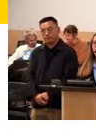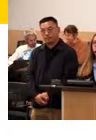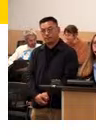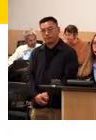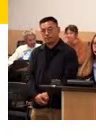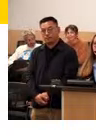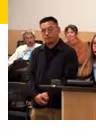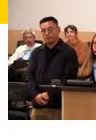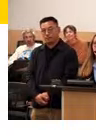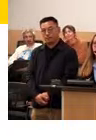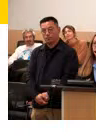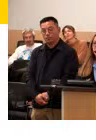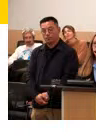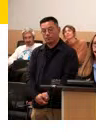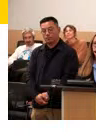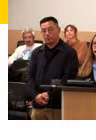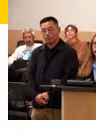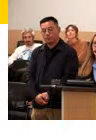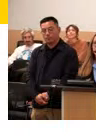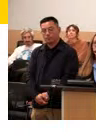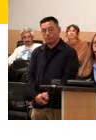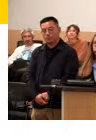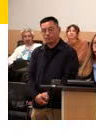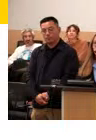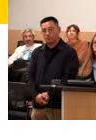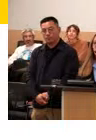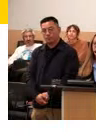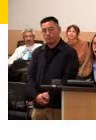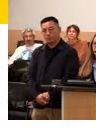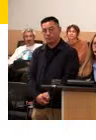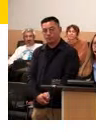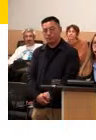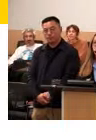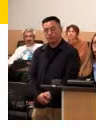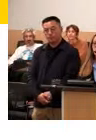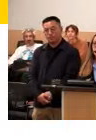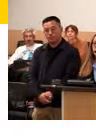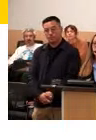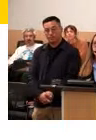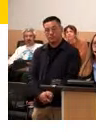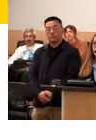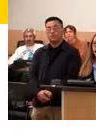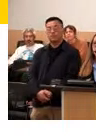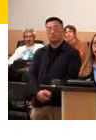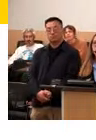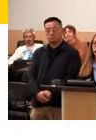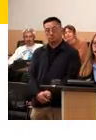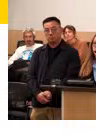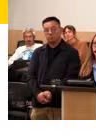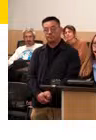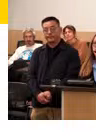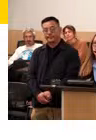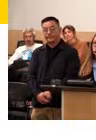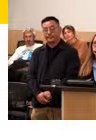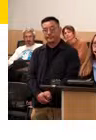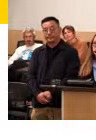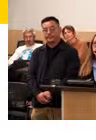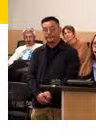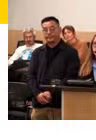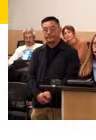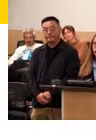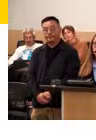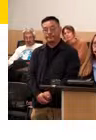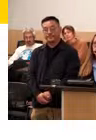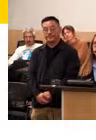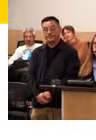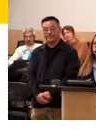I appreciated the humanizing approach. It helped frame language as a bridge rather than a barrier. Special shout